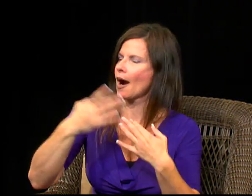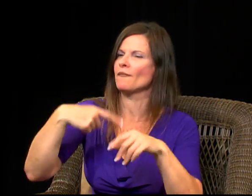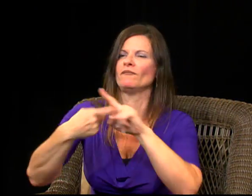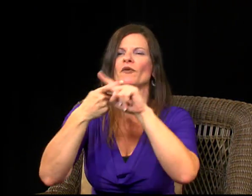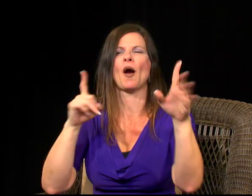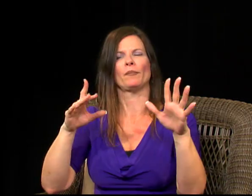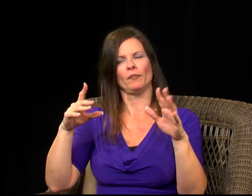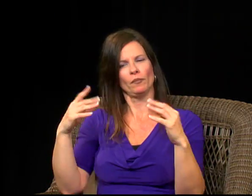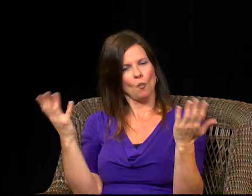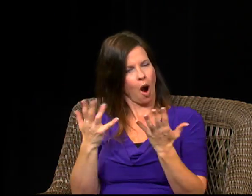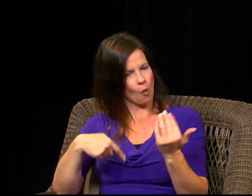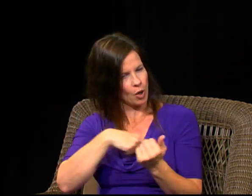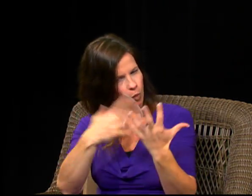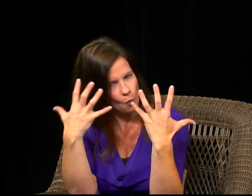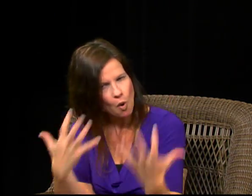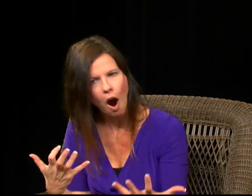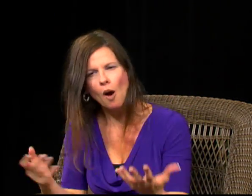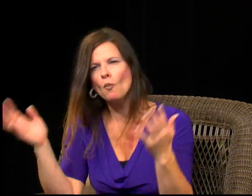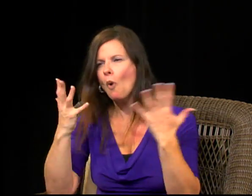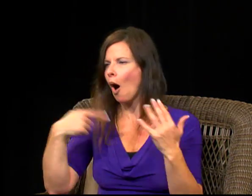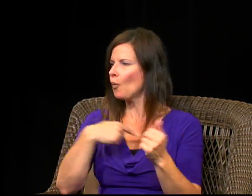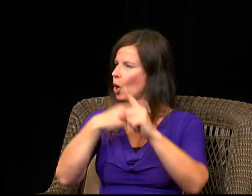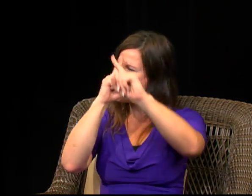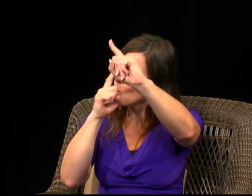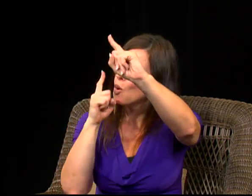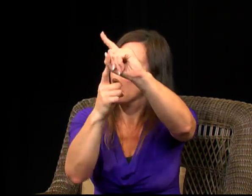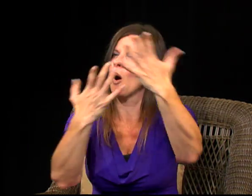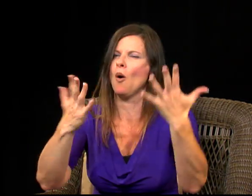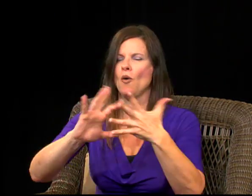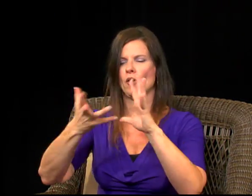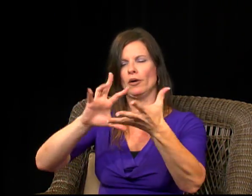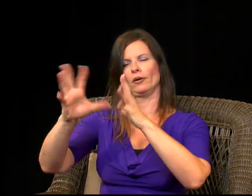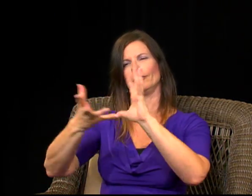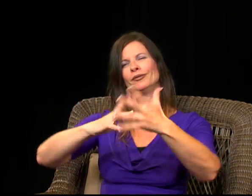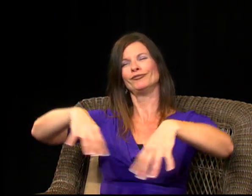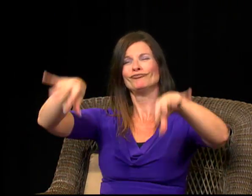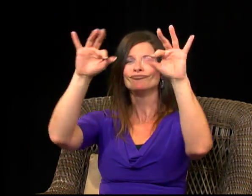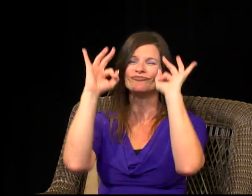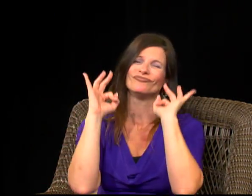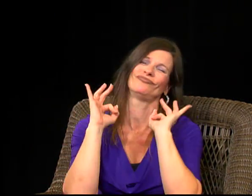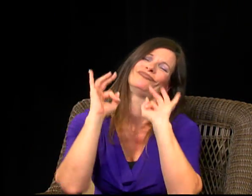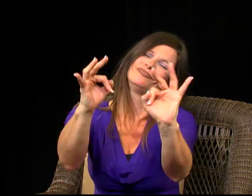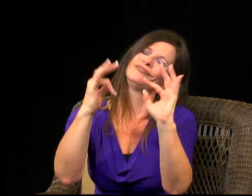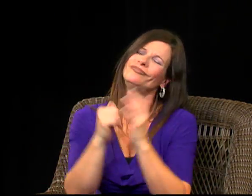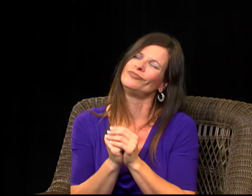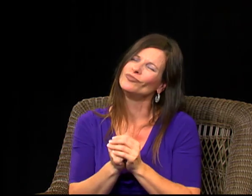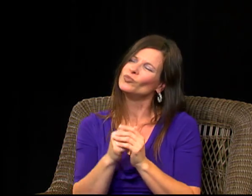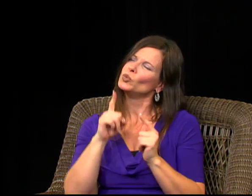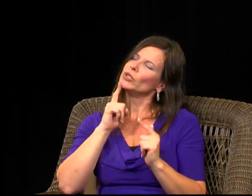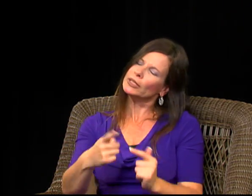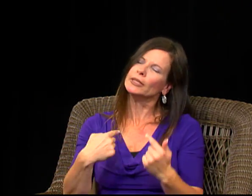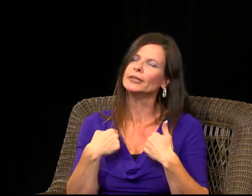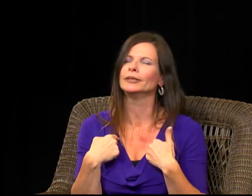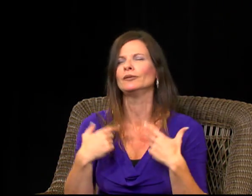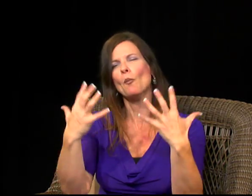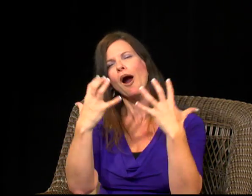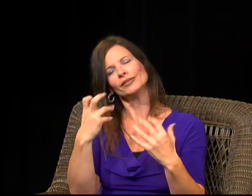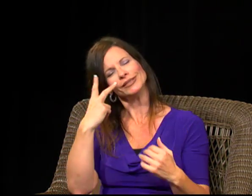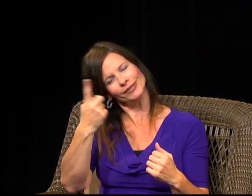up. It's time to start fresh, and it's time to identify what we want, what it is that we're trying to achieve, and go for it, really fight